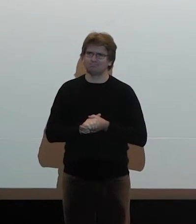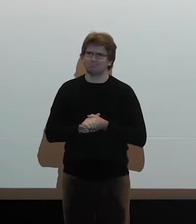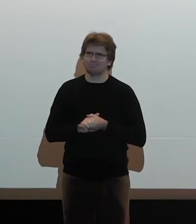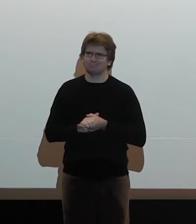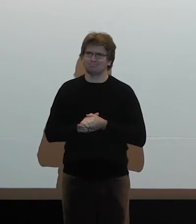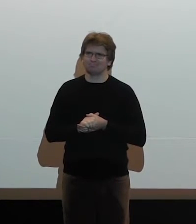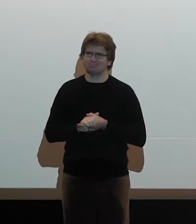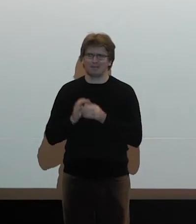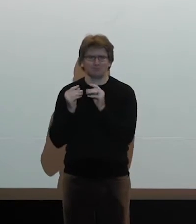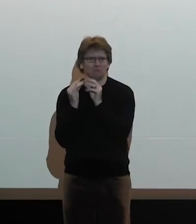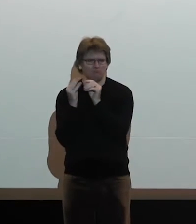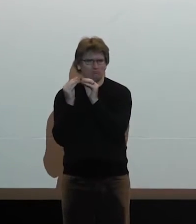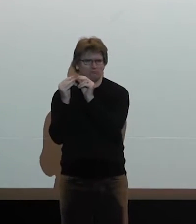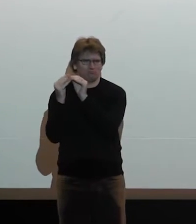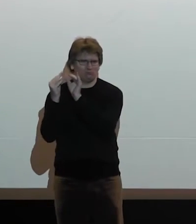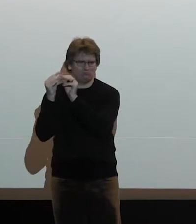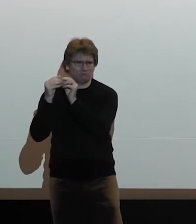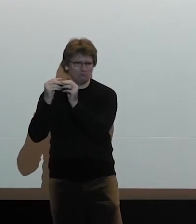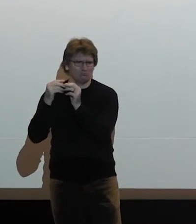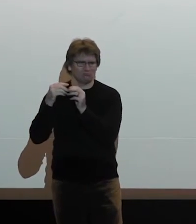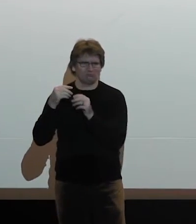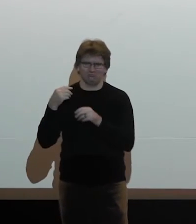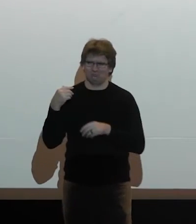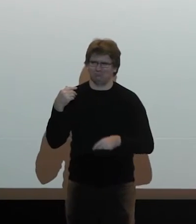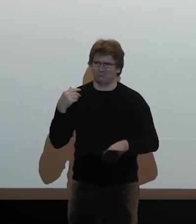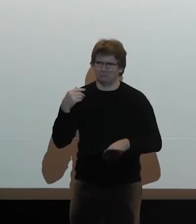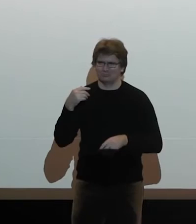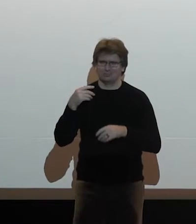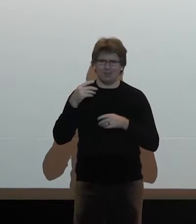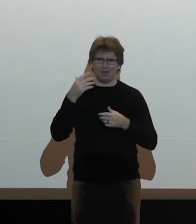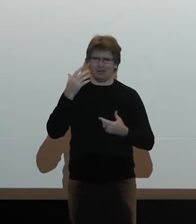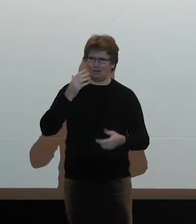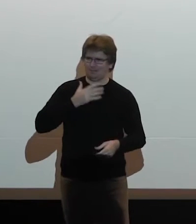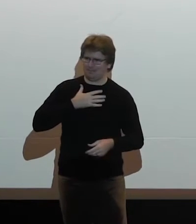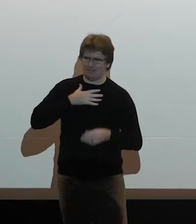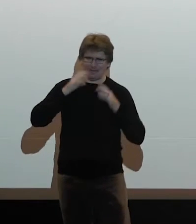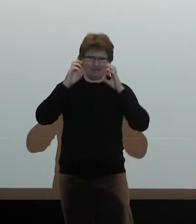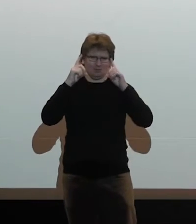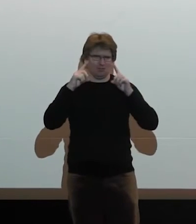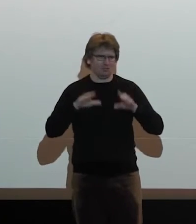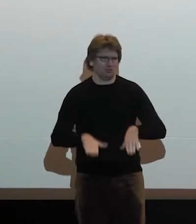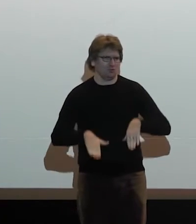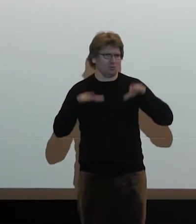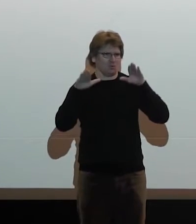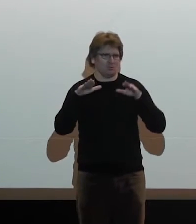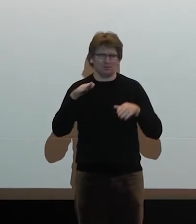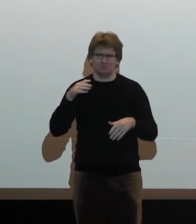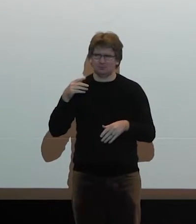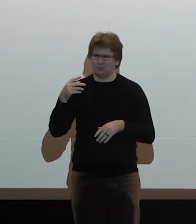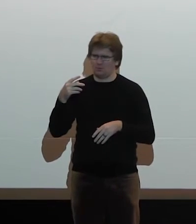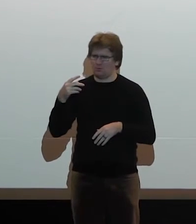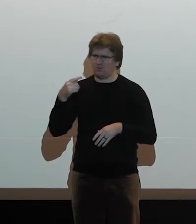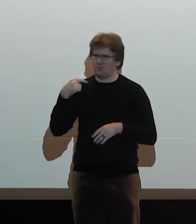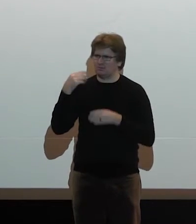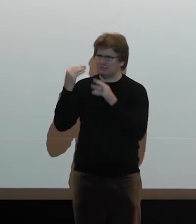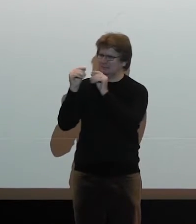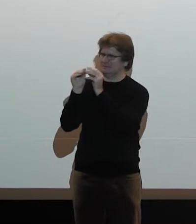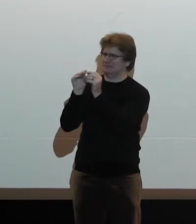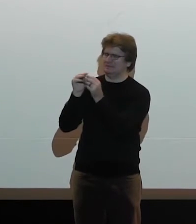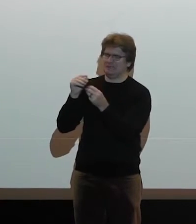The story is about my mother. My mother and I had gotten into a heated conversation growing up about